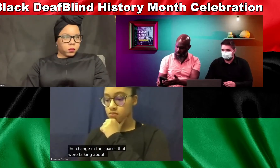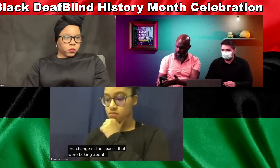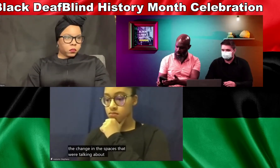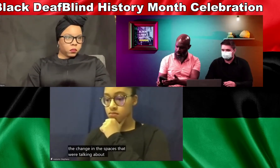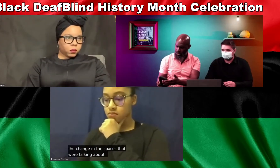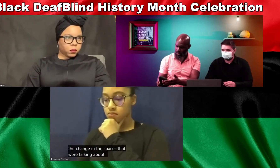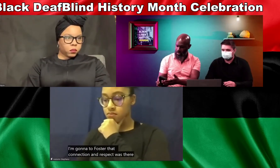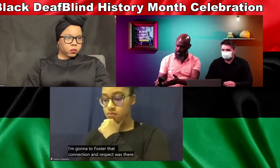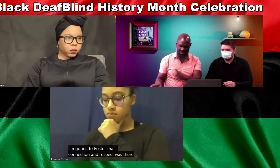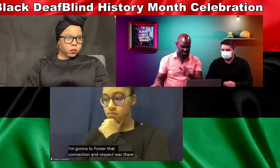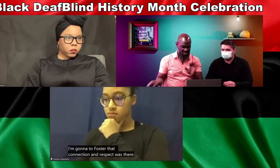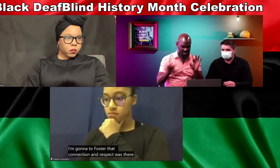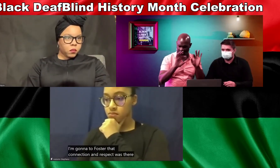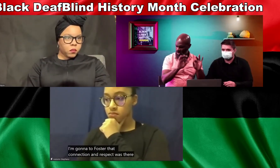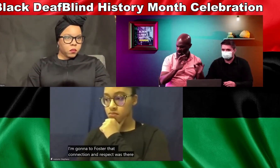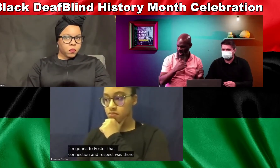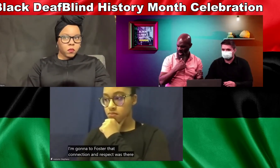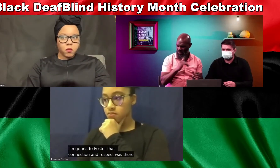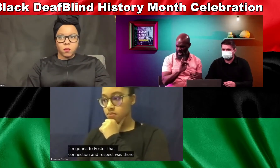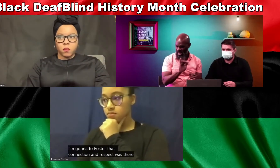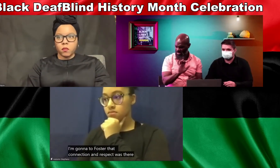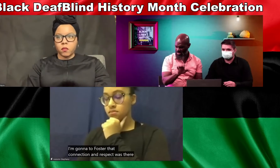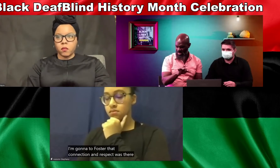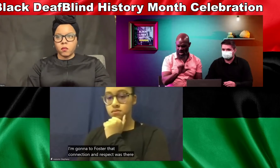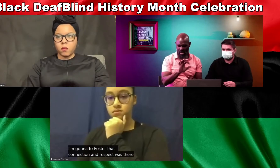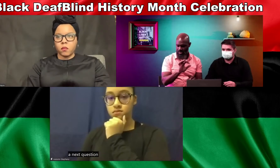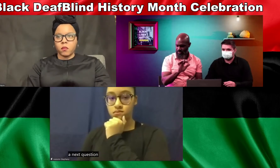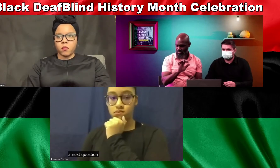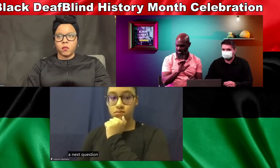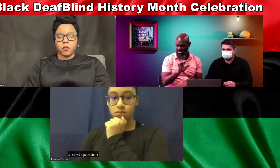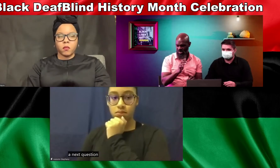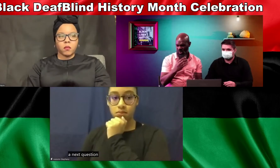question? Did anyone else have a question?